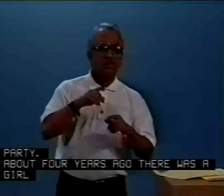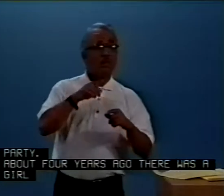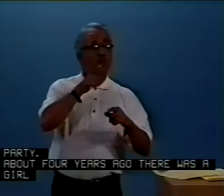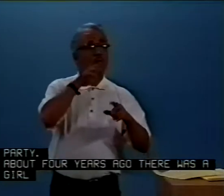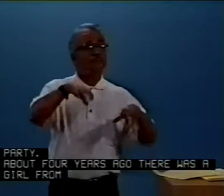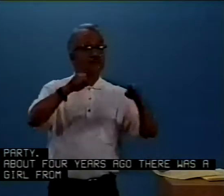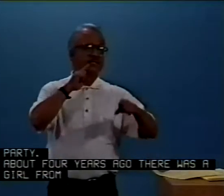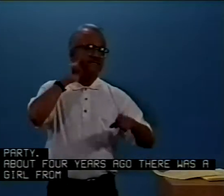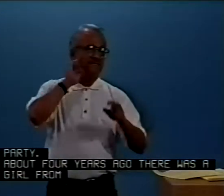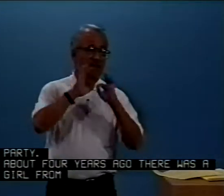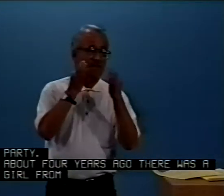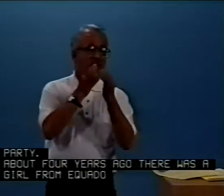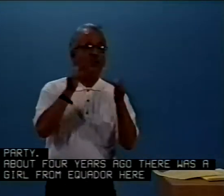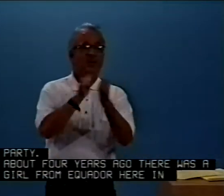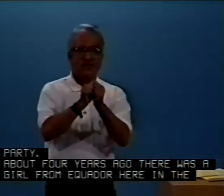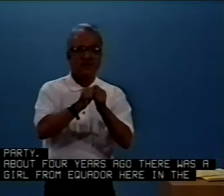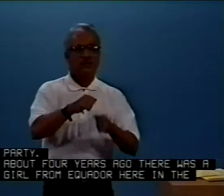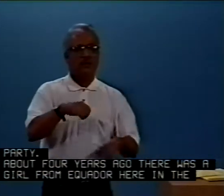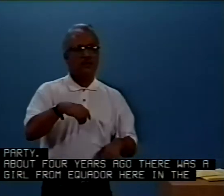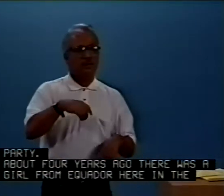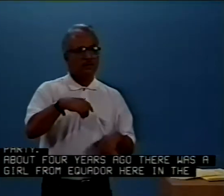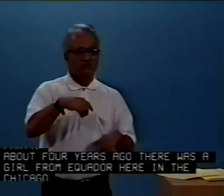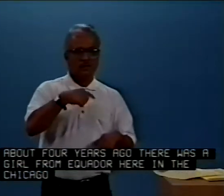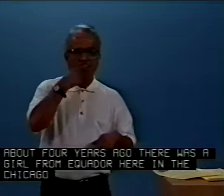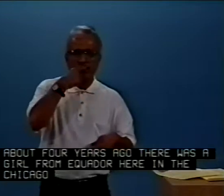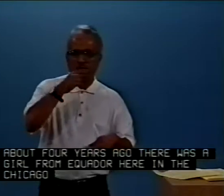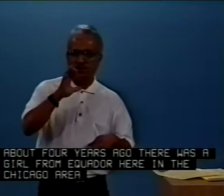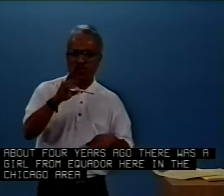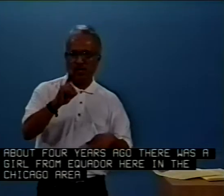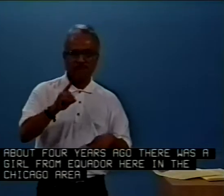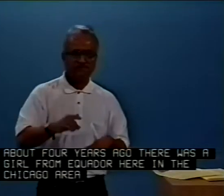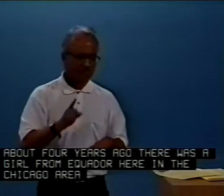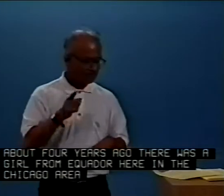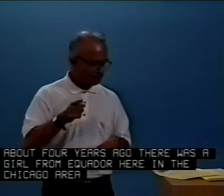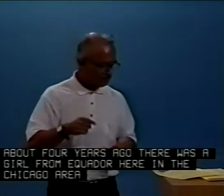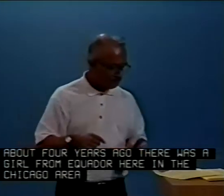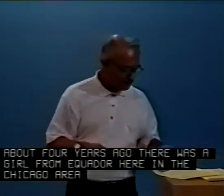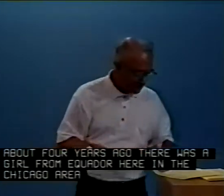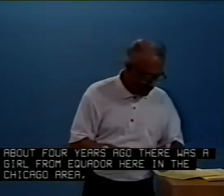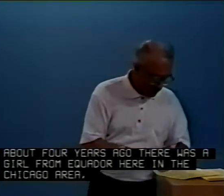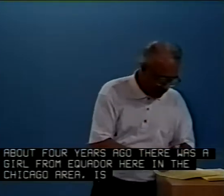area, had a deaf is of a deaf family with a hearing child.